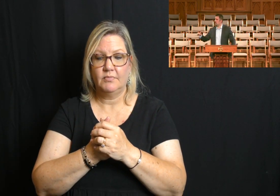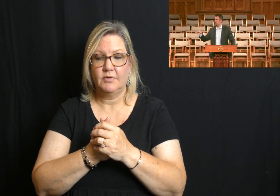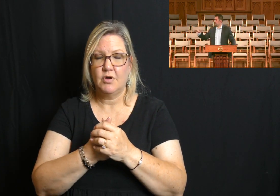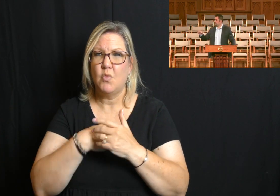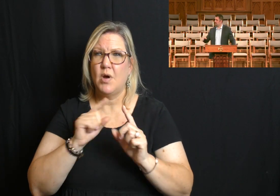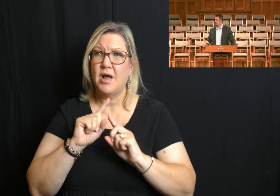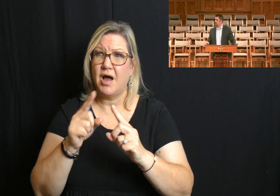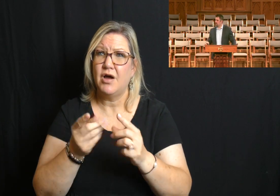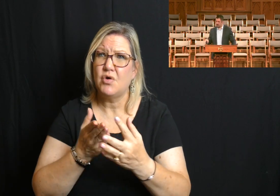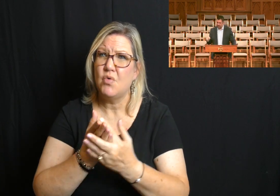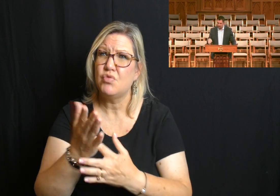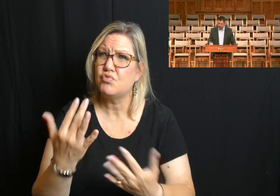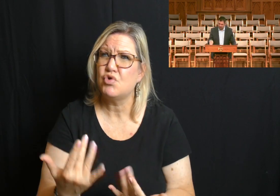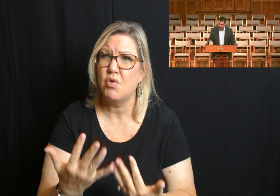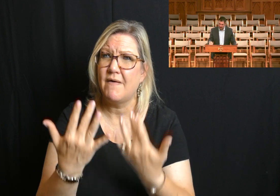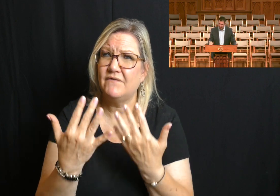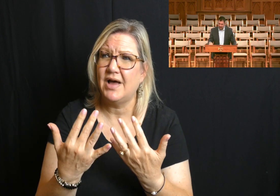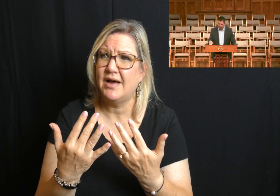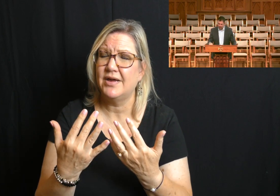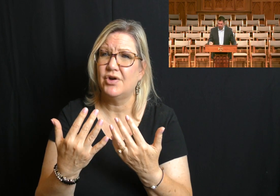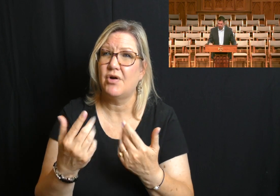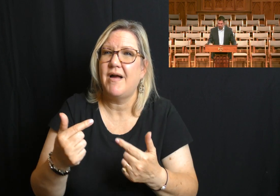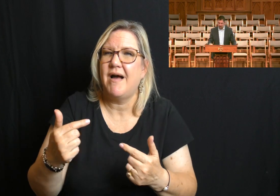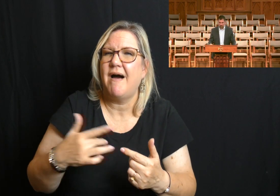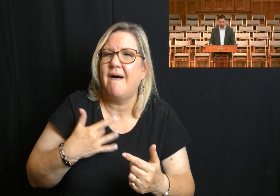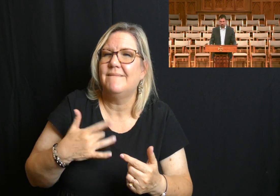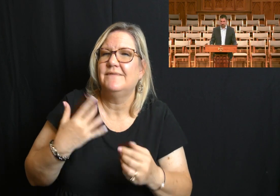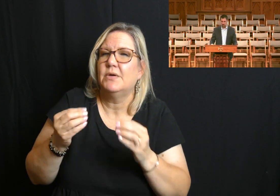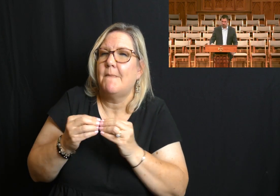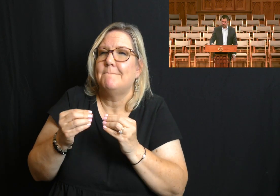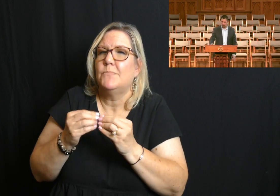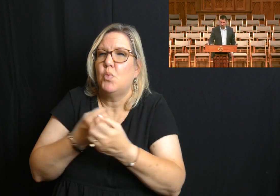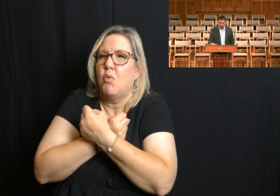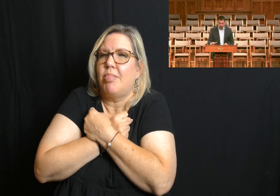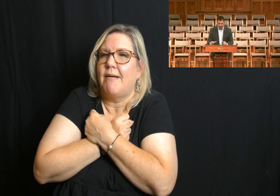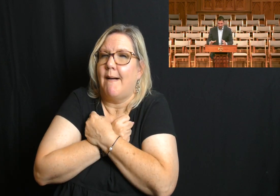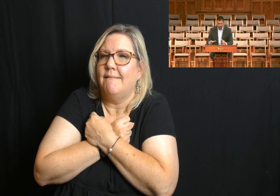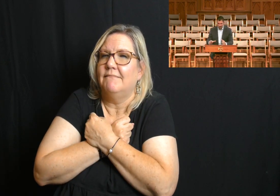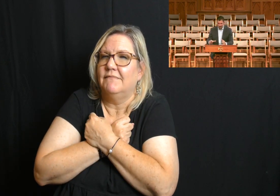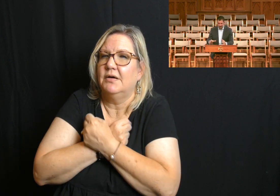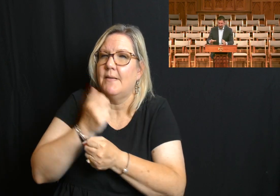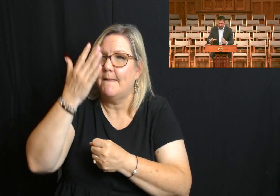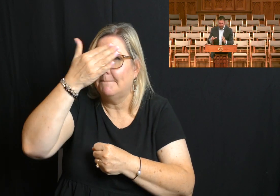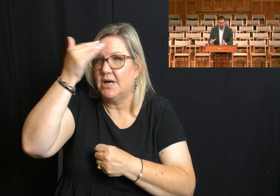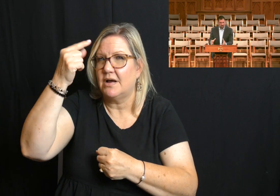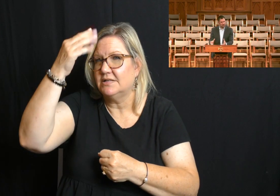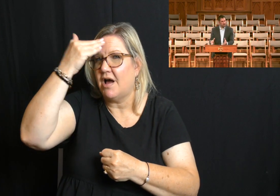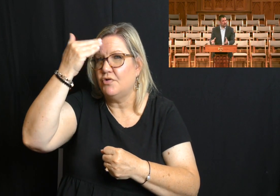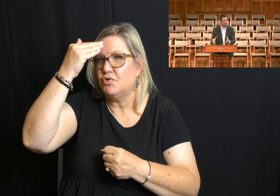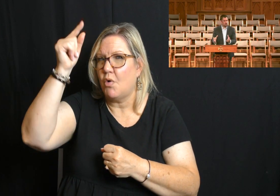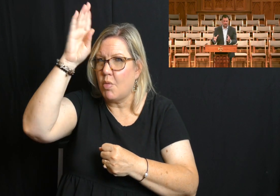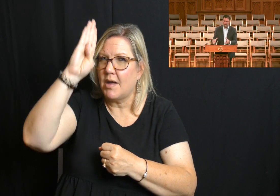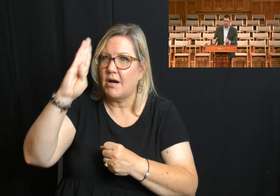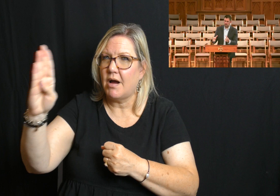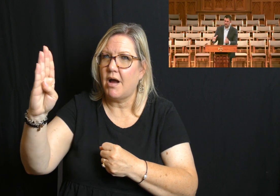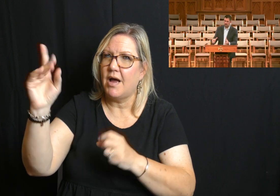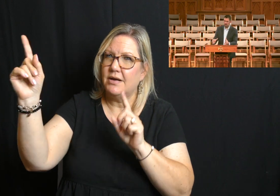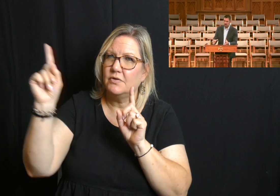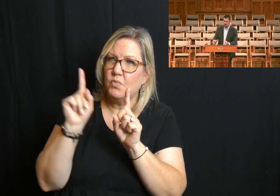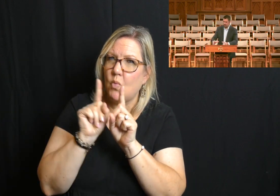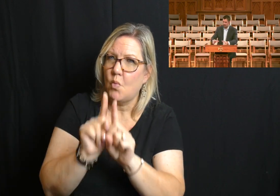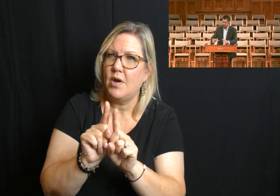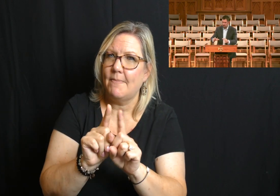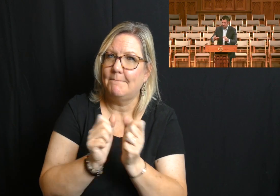more love I feel because I know that my God is with me. So fear affected Jacob's